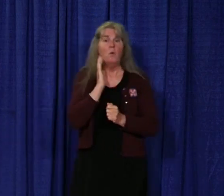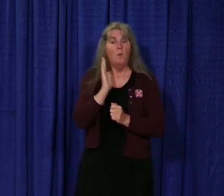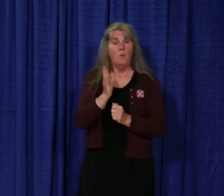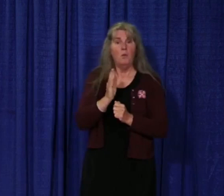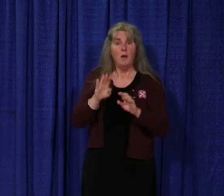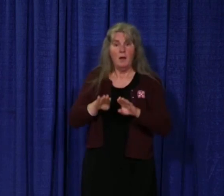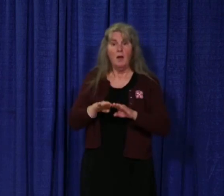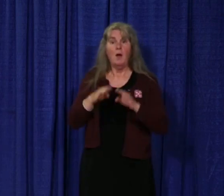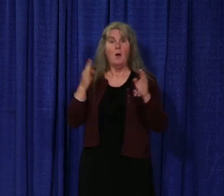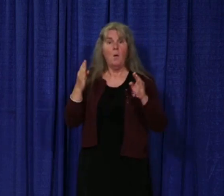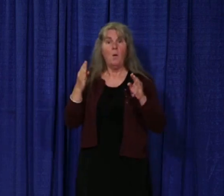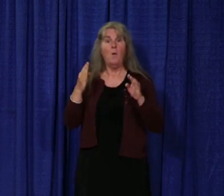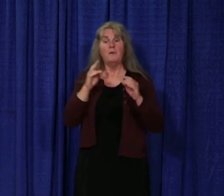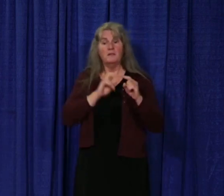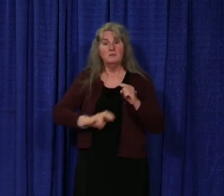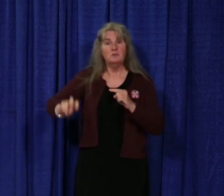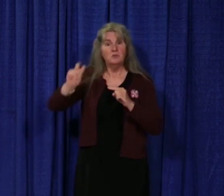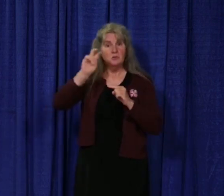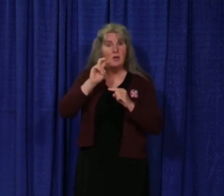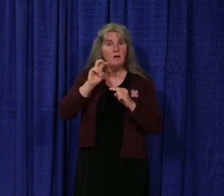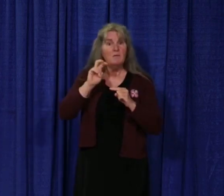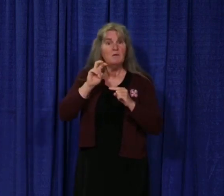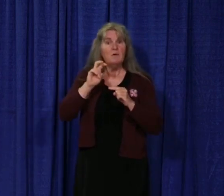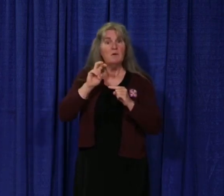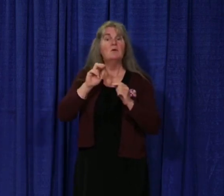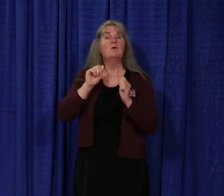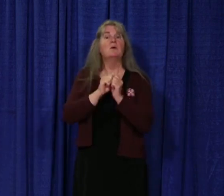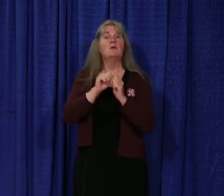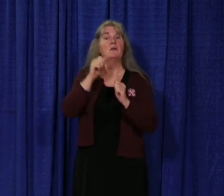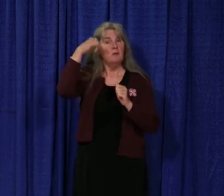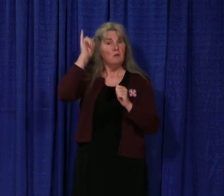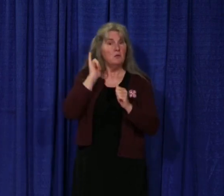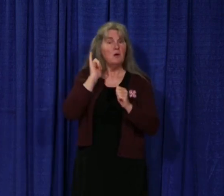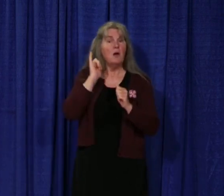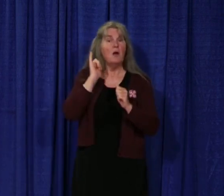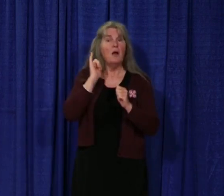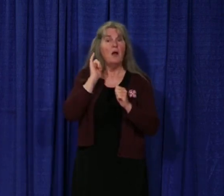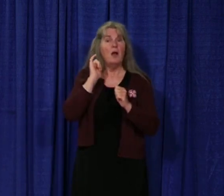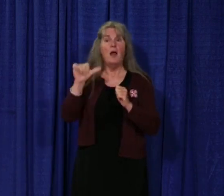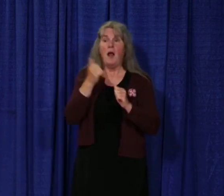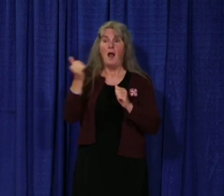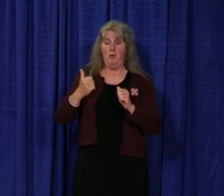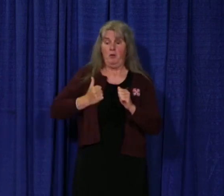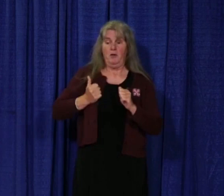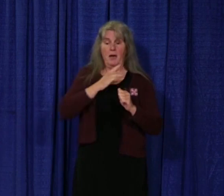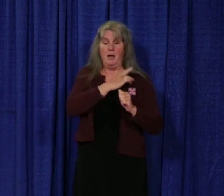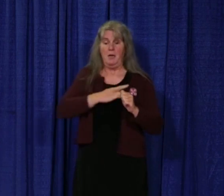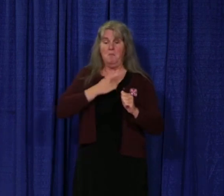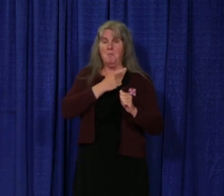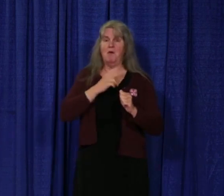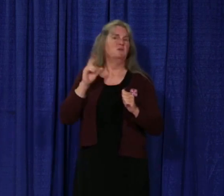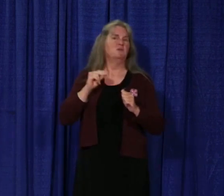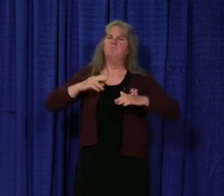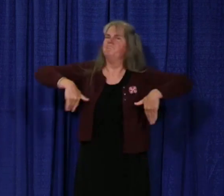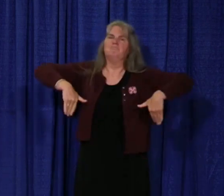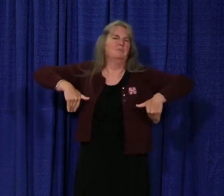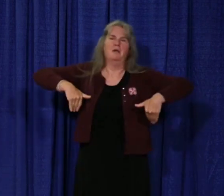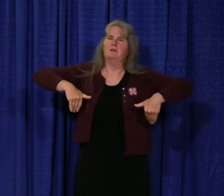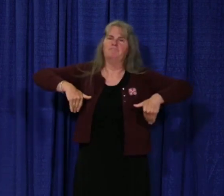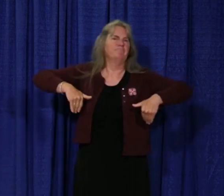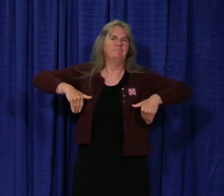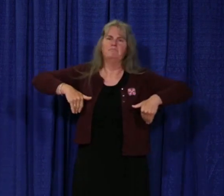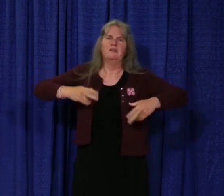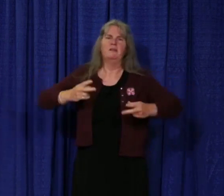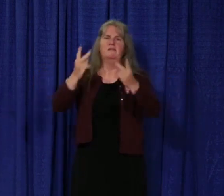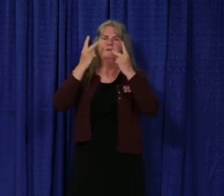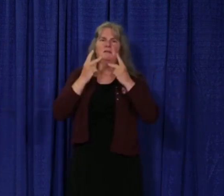lifting travel restrictions currently in place between Yukon and other Canadian provinces just yet. With